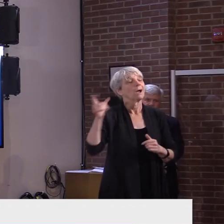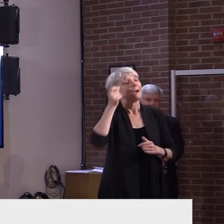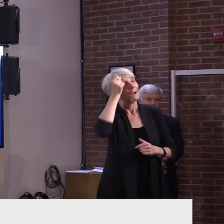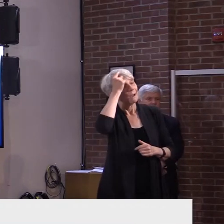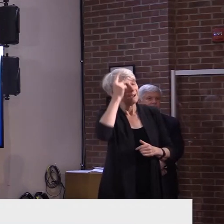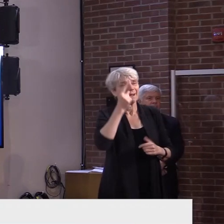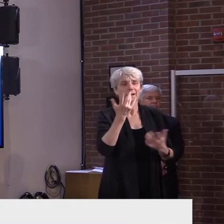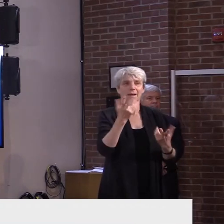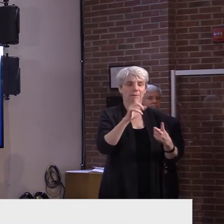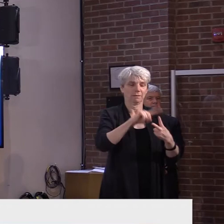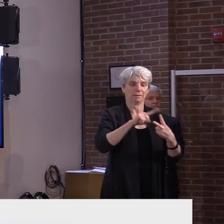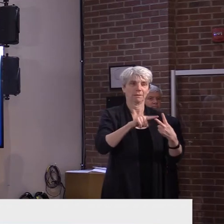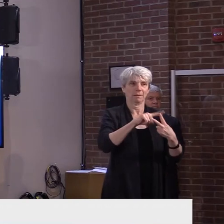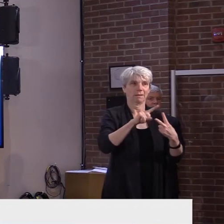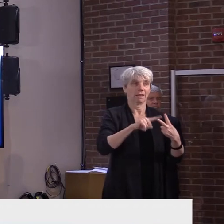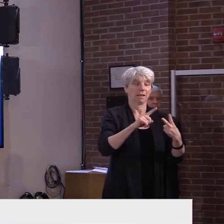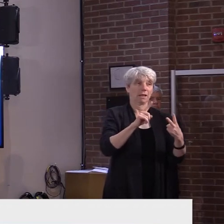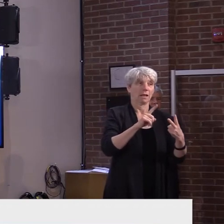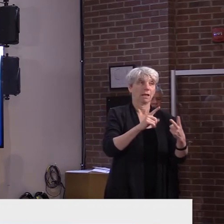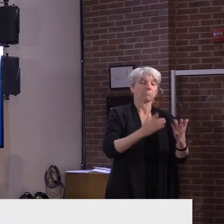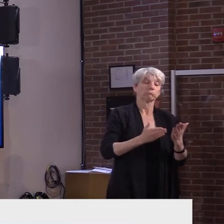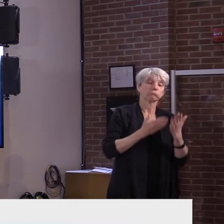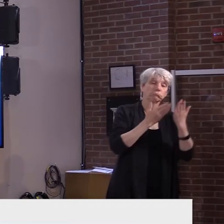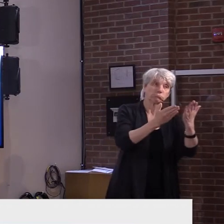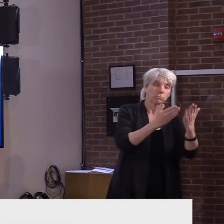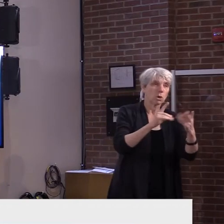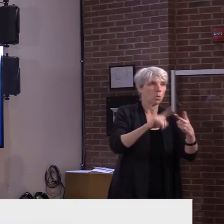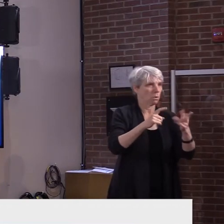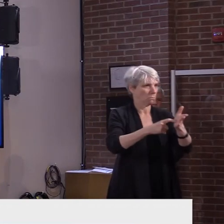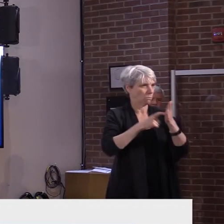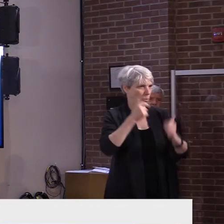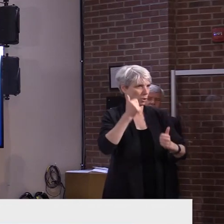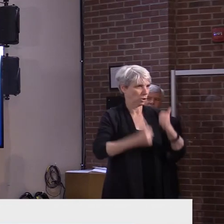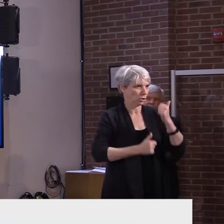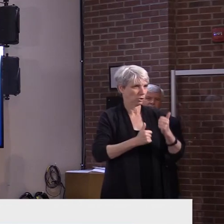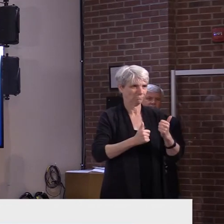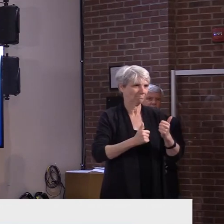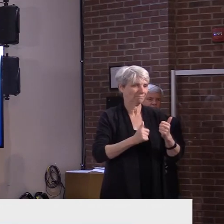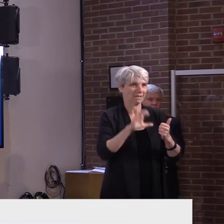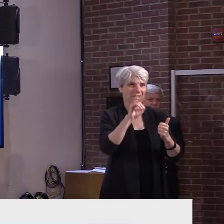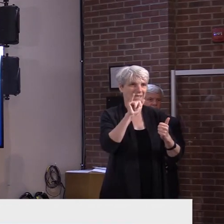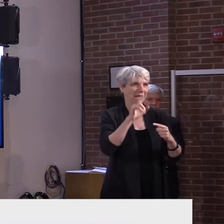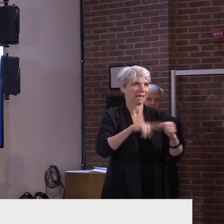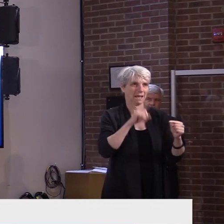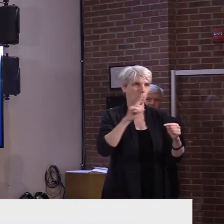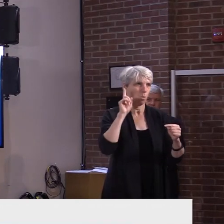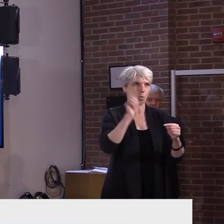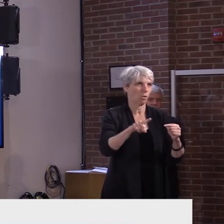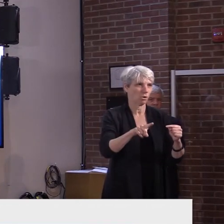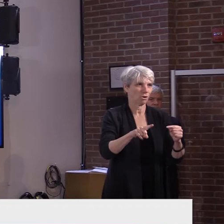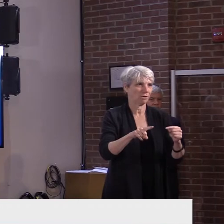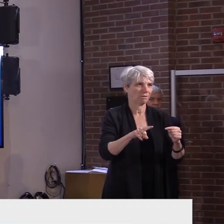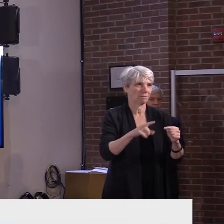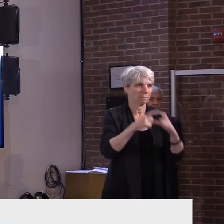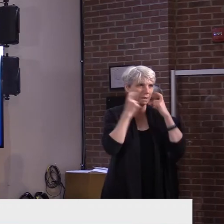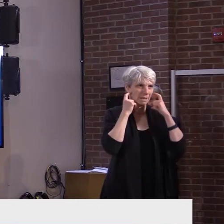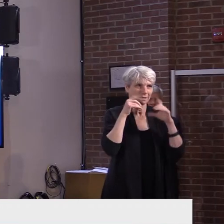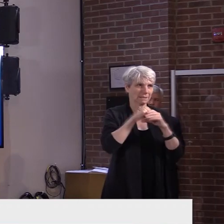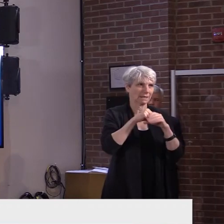they're mandating it for private businesses. And there's quite a difference. They don't have the authority to do so. We don't have the authority to do